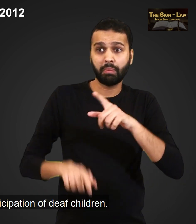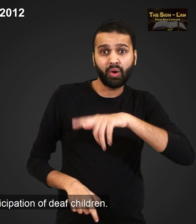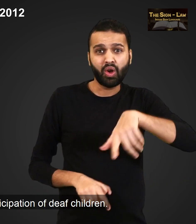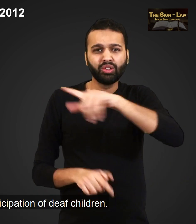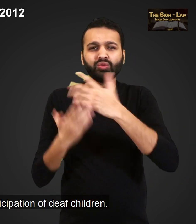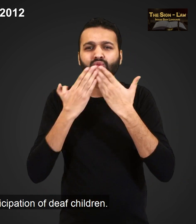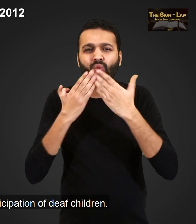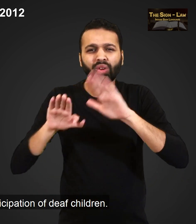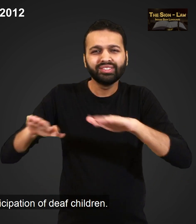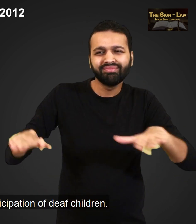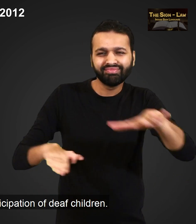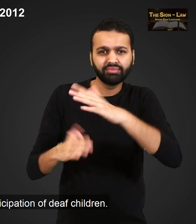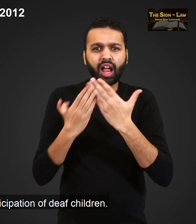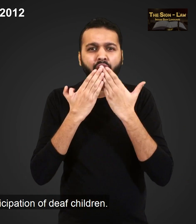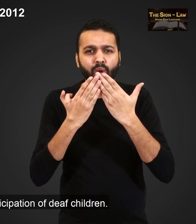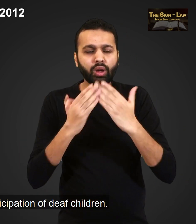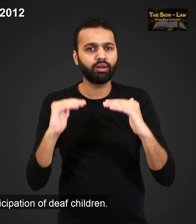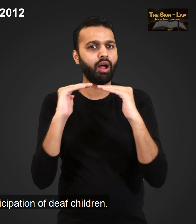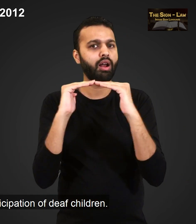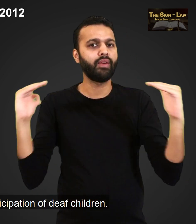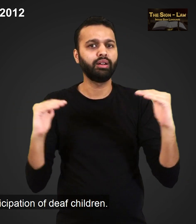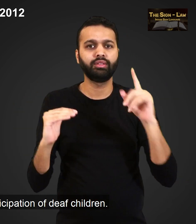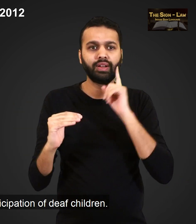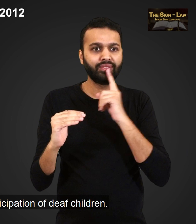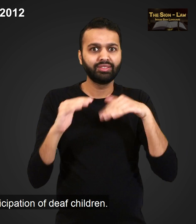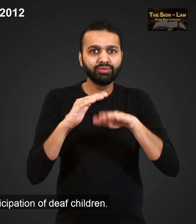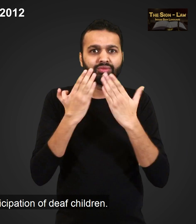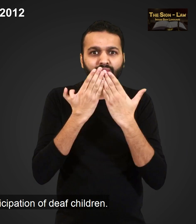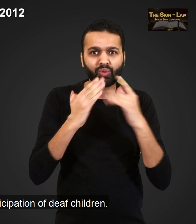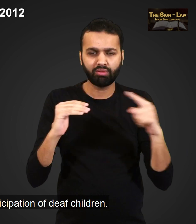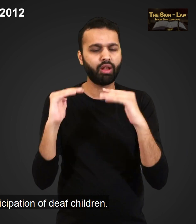schools must ensure equal participation of deaf children.